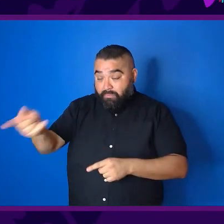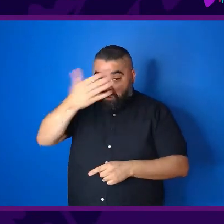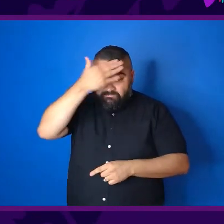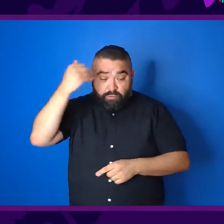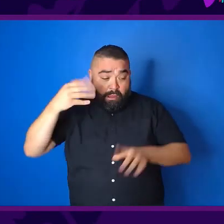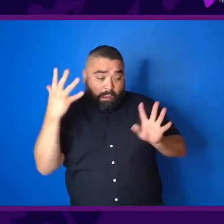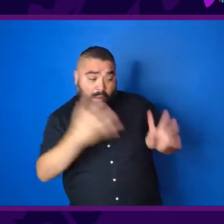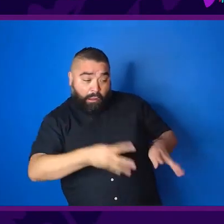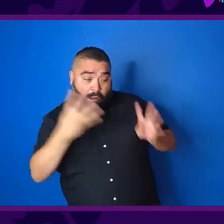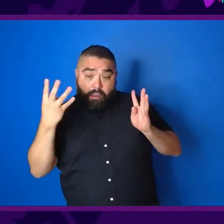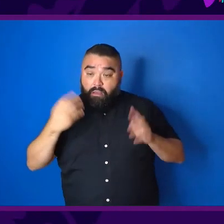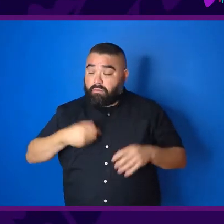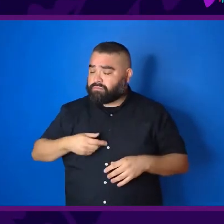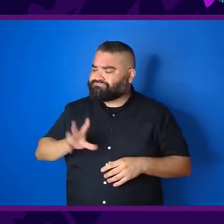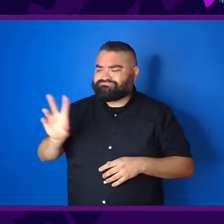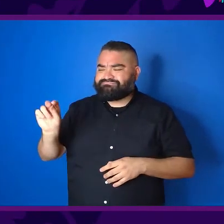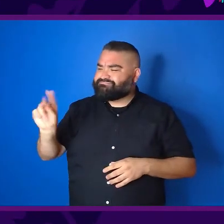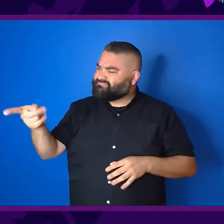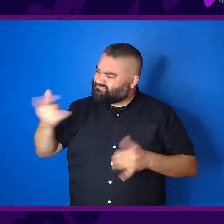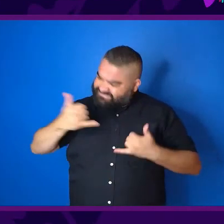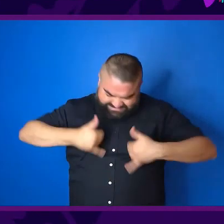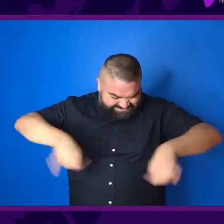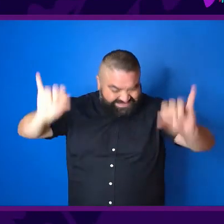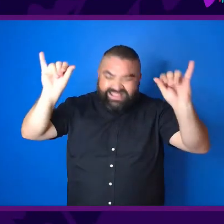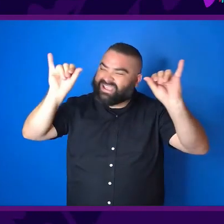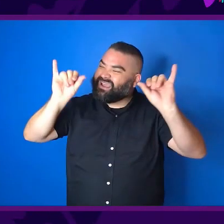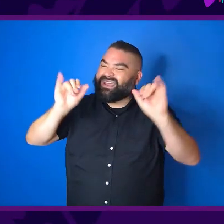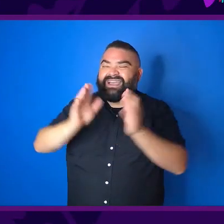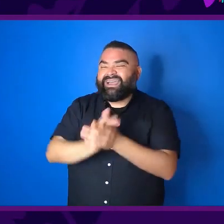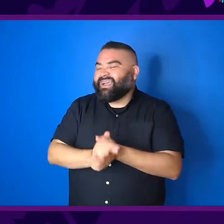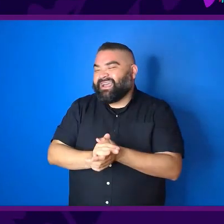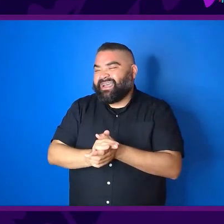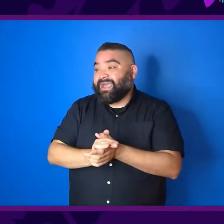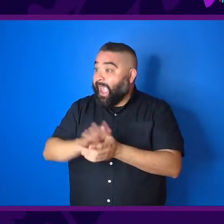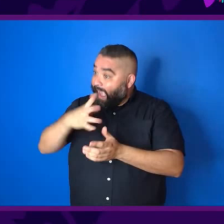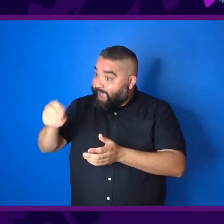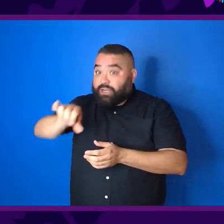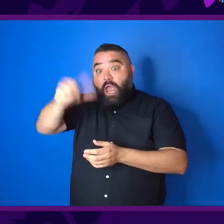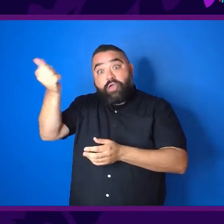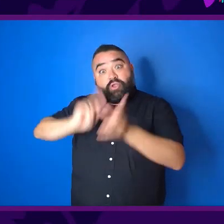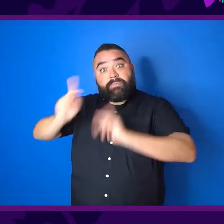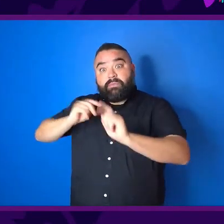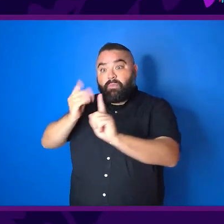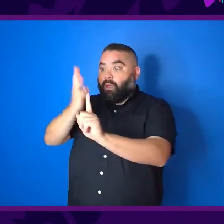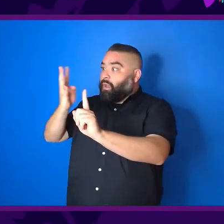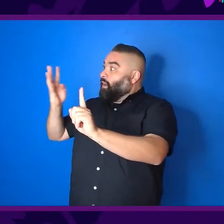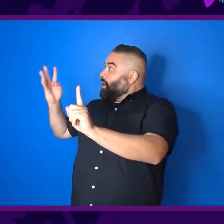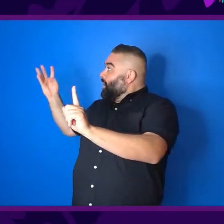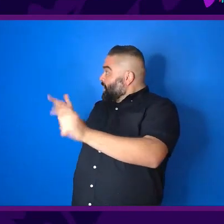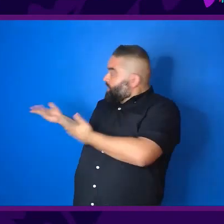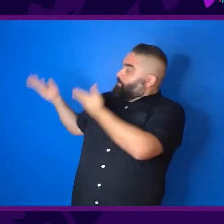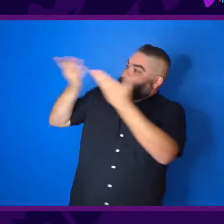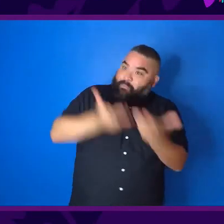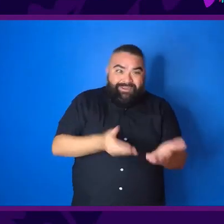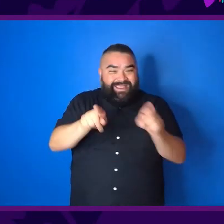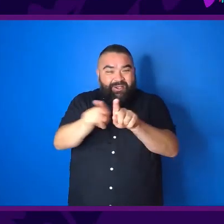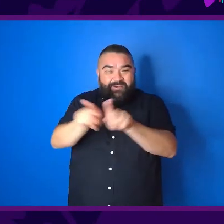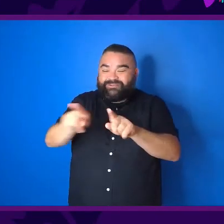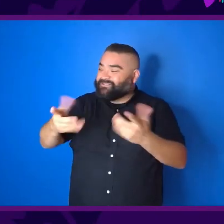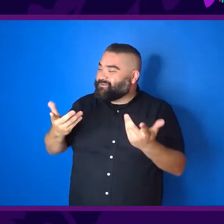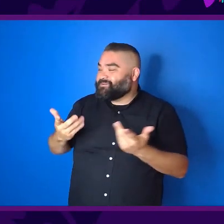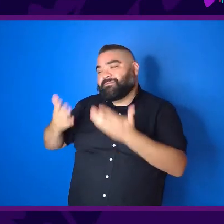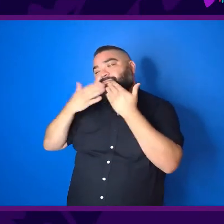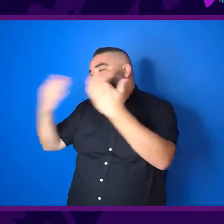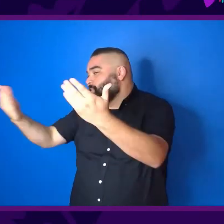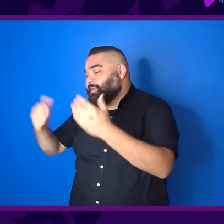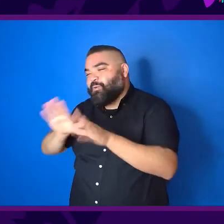to justice, that she's still on there and bringing people with her. So muchas gracias, Eva, and so happy to see you and hope to get together